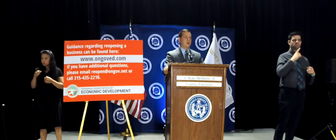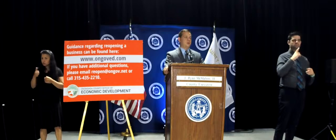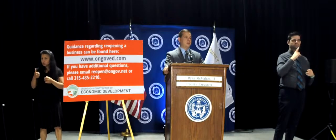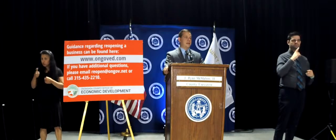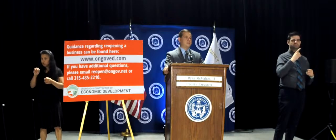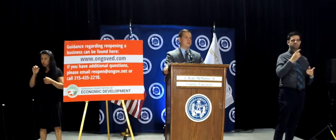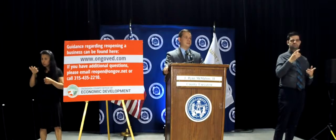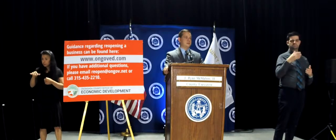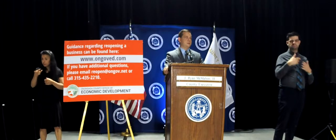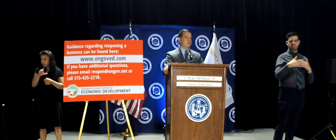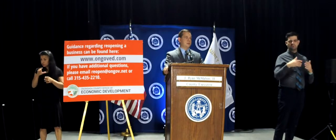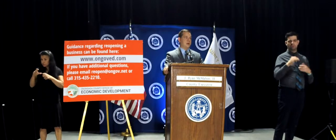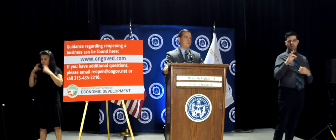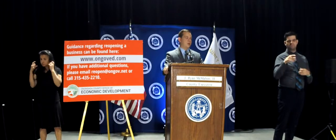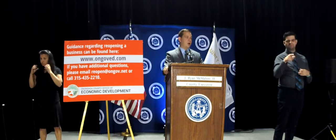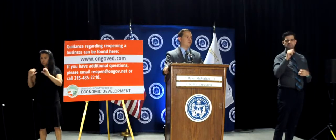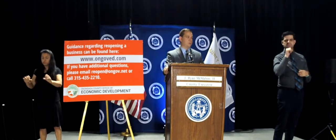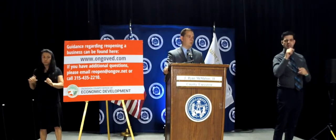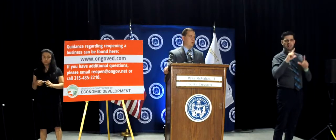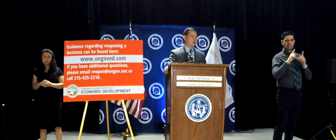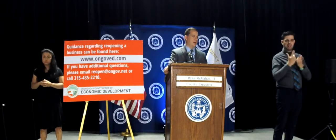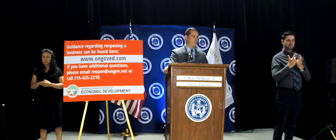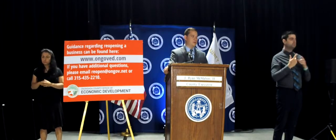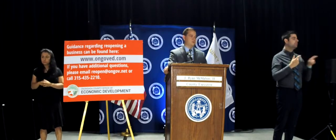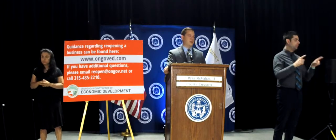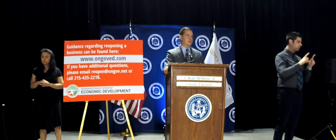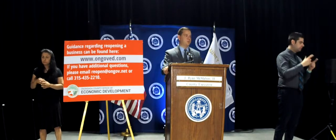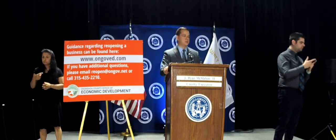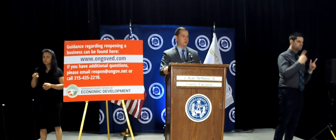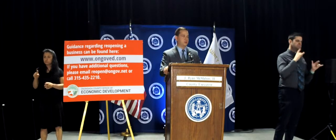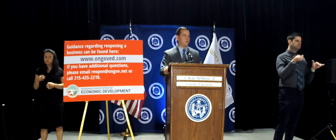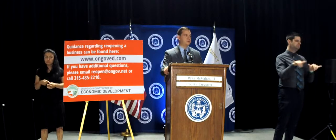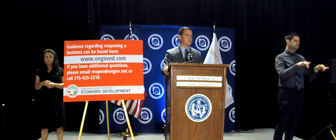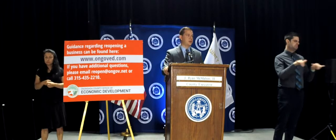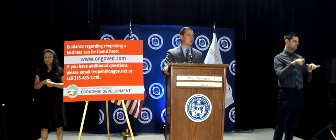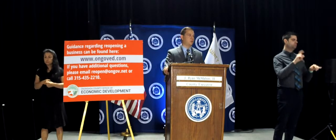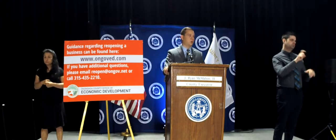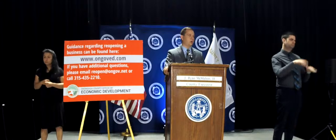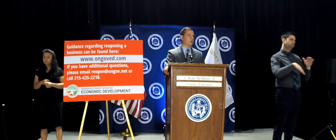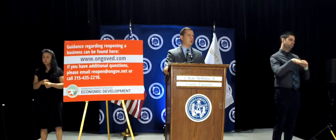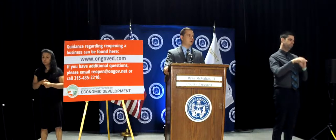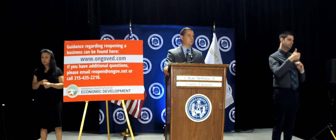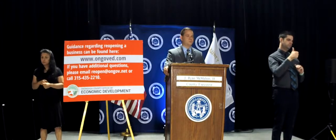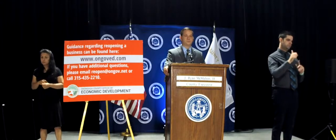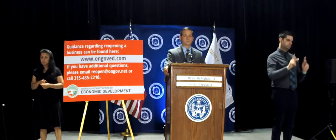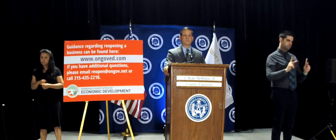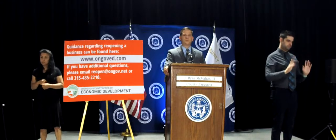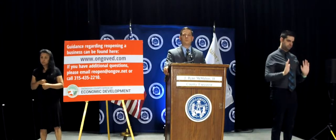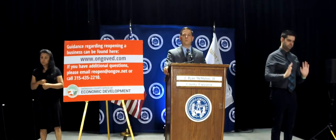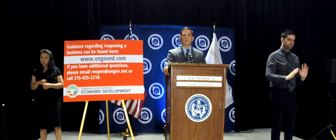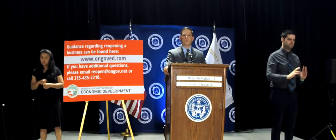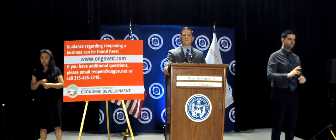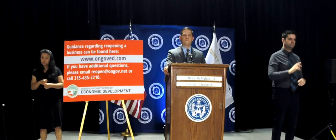So I'm very comfortable with gatherings of 10s based off the governor's executive order.